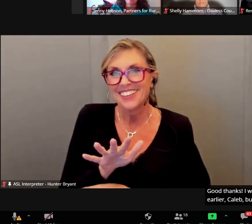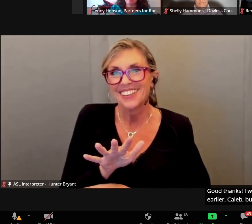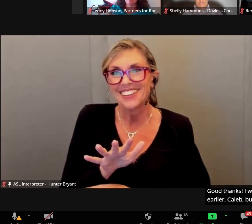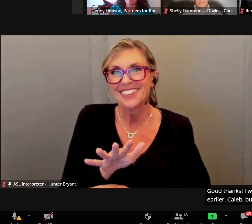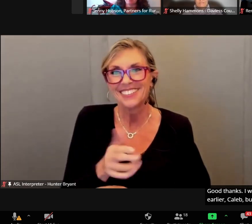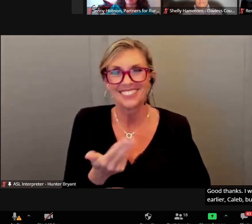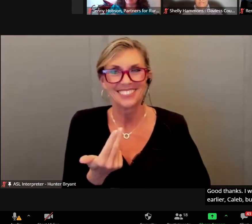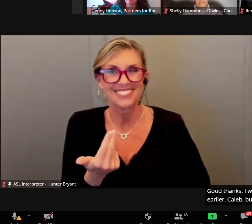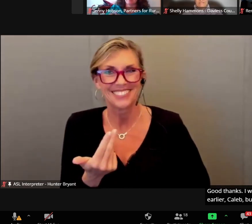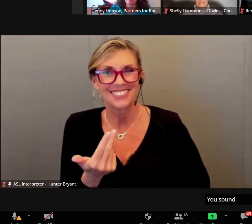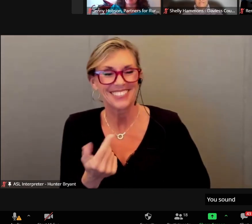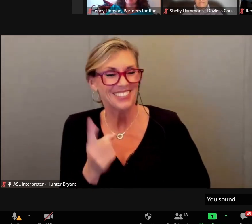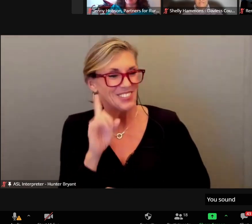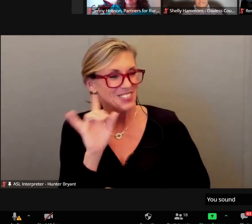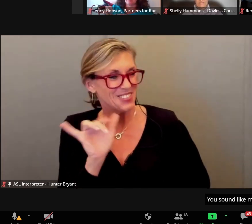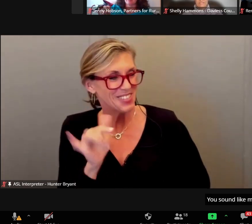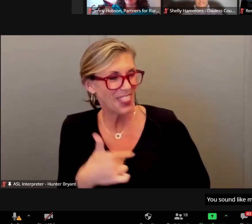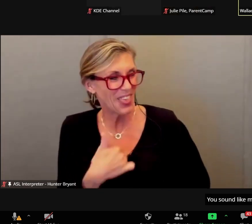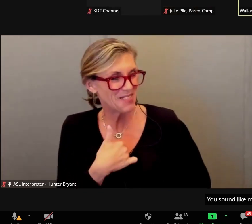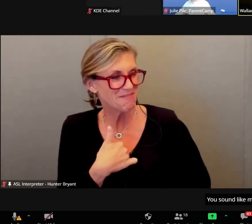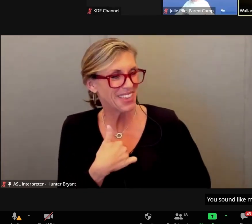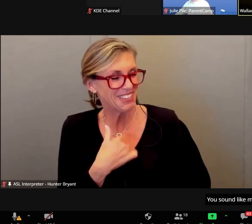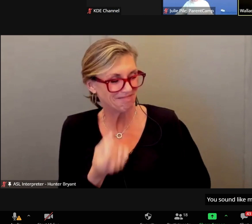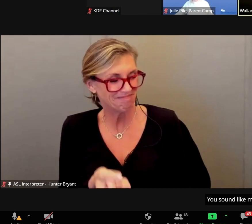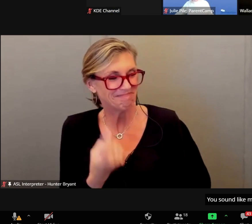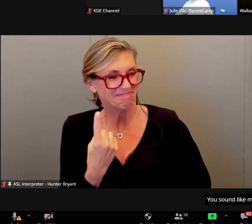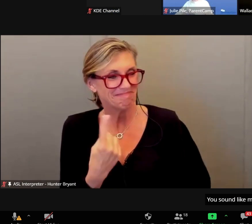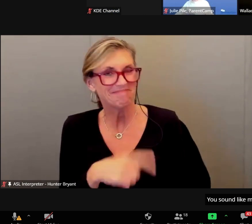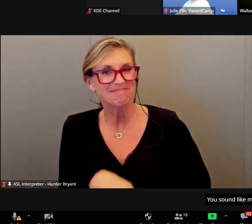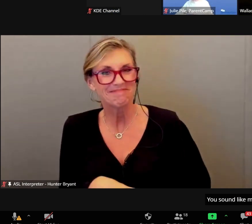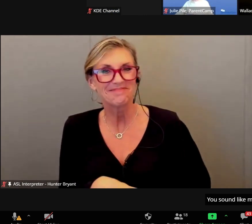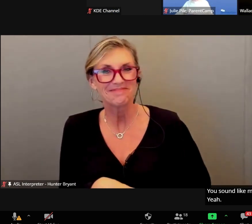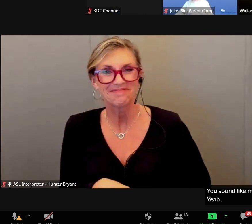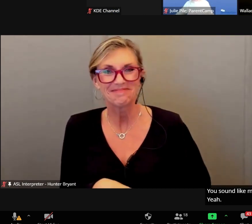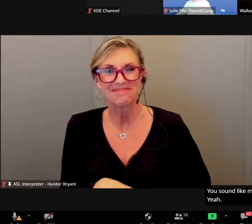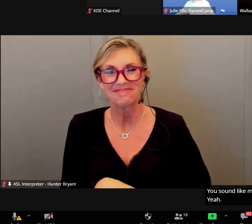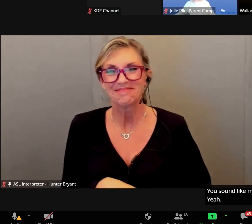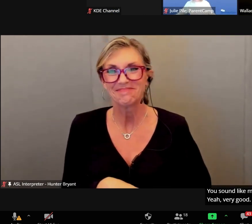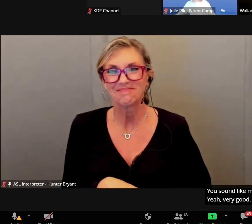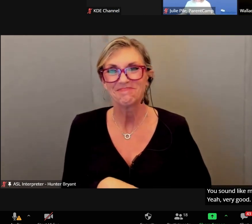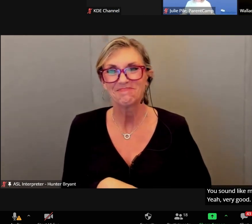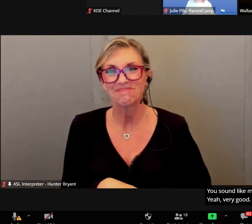You sound like me a lot of the time. I understand. Good. Good.